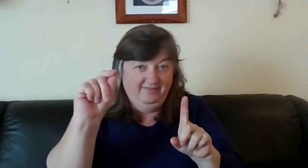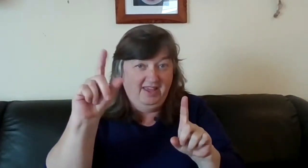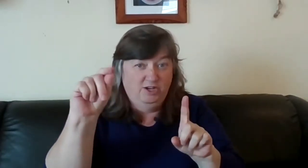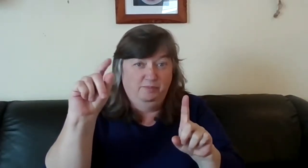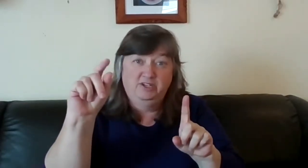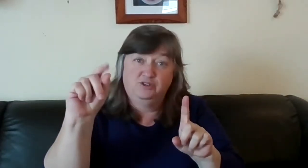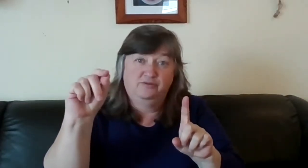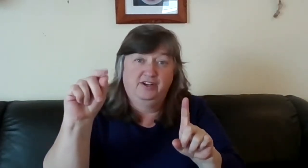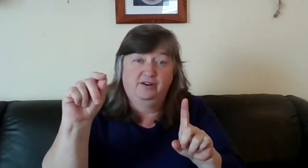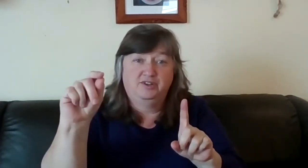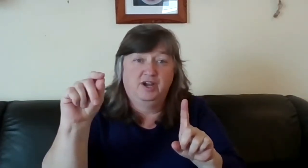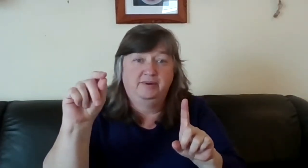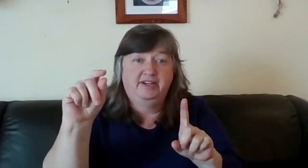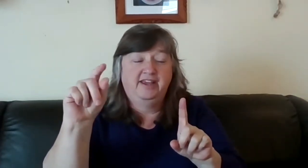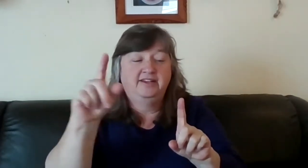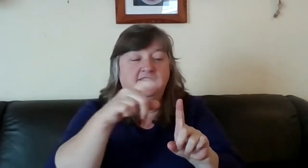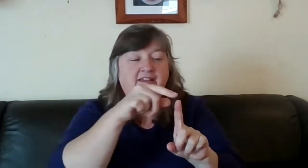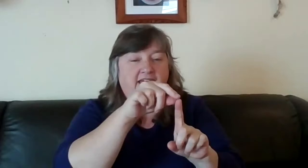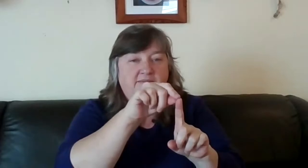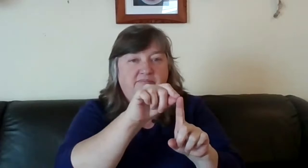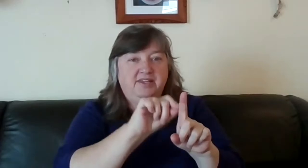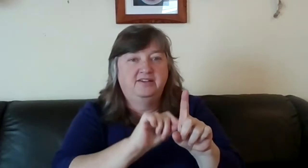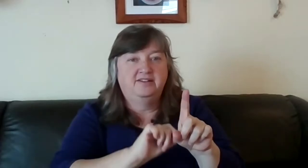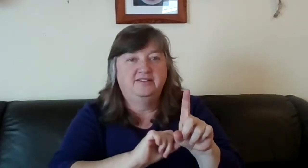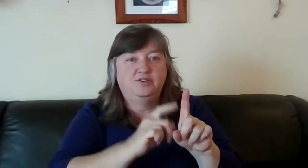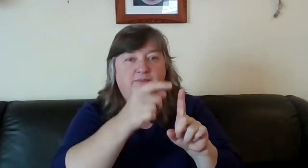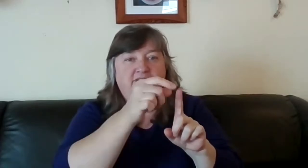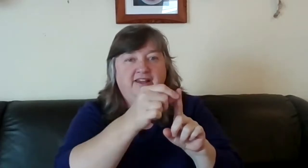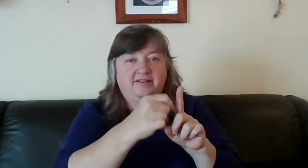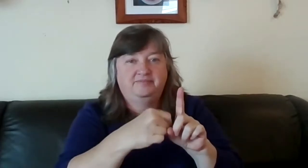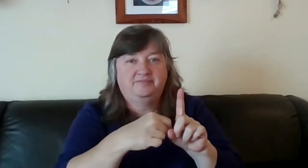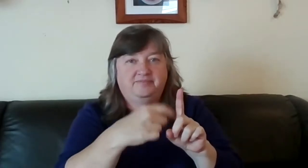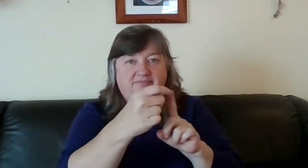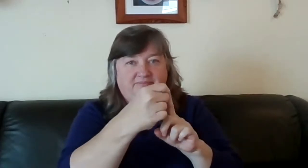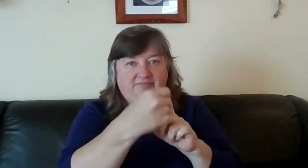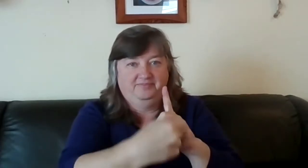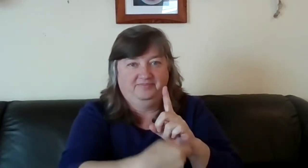and then your pincher finger of your dominant hand and peel your banana.